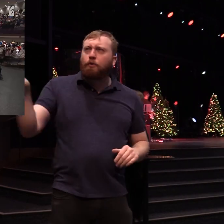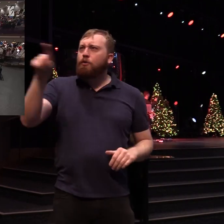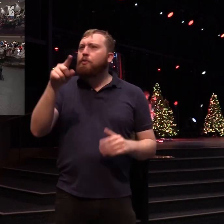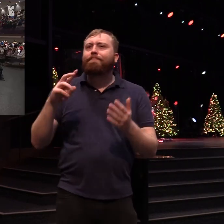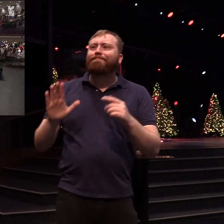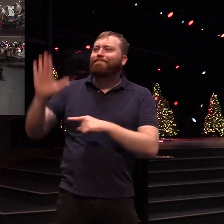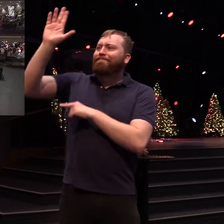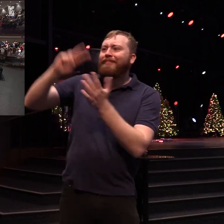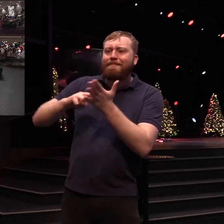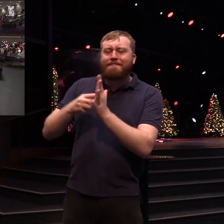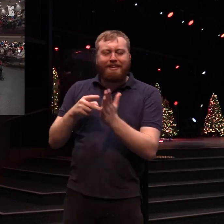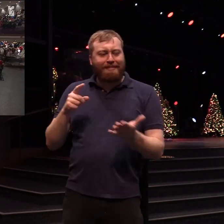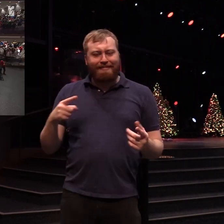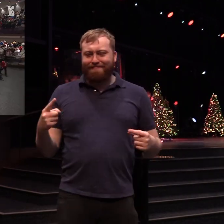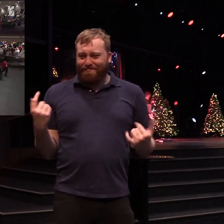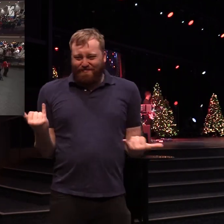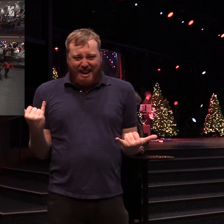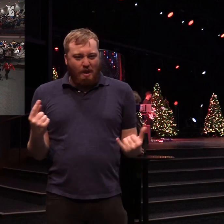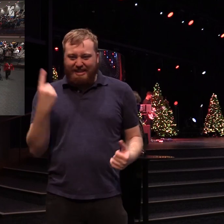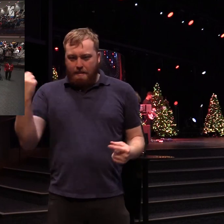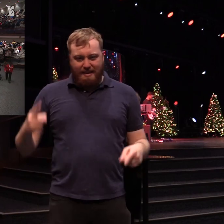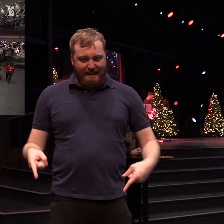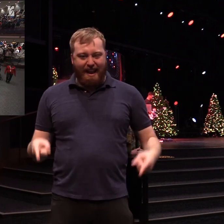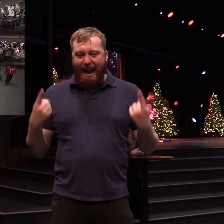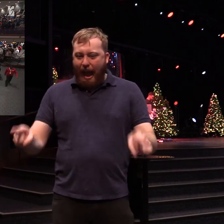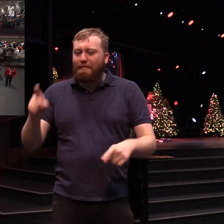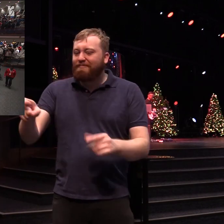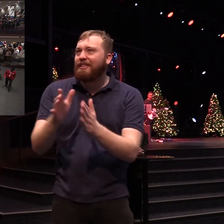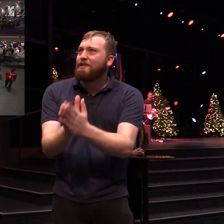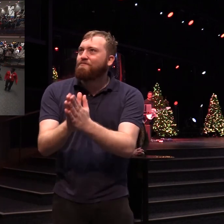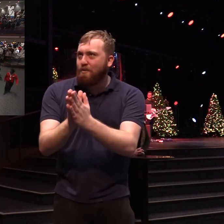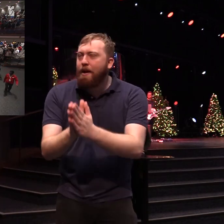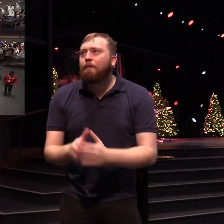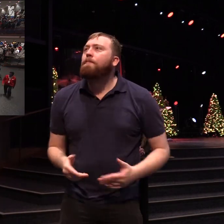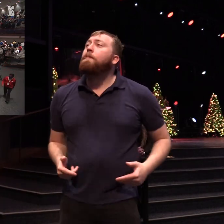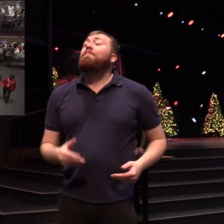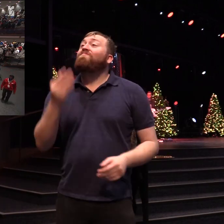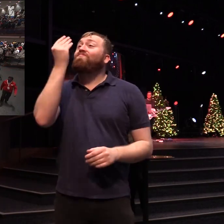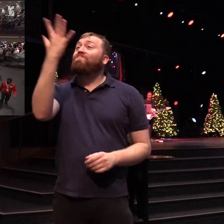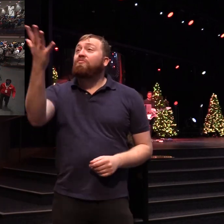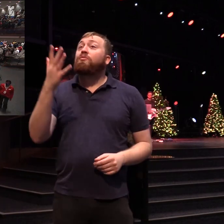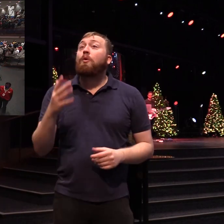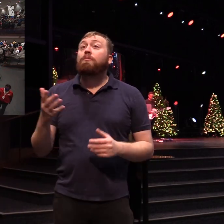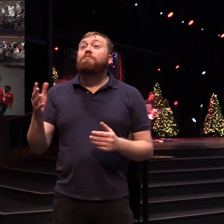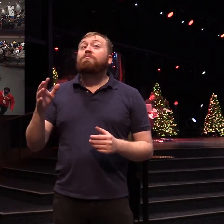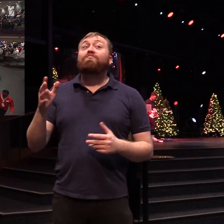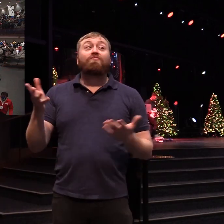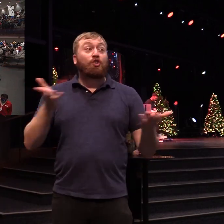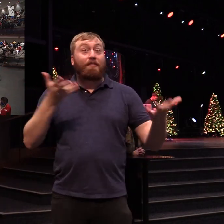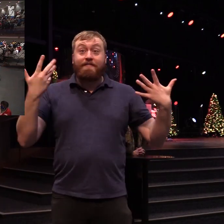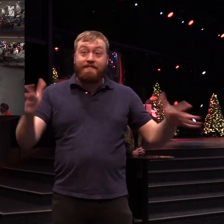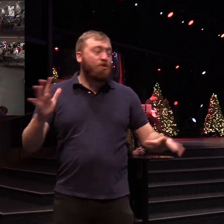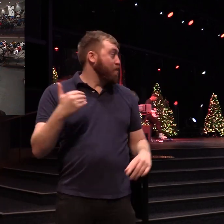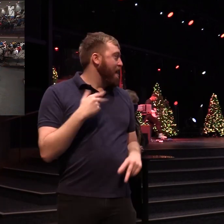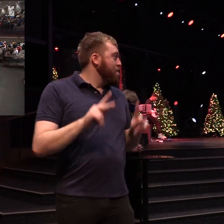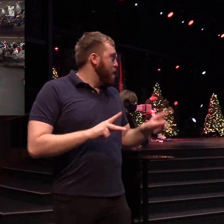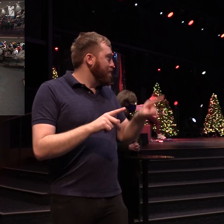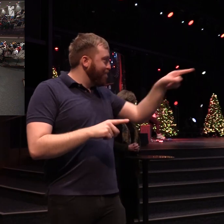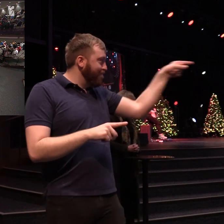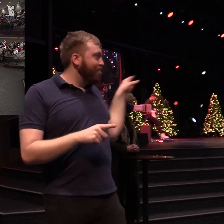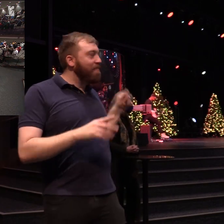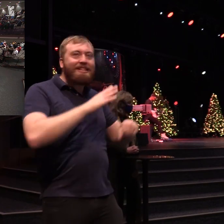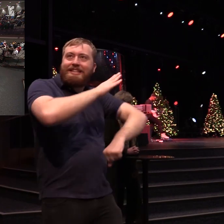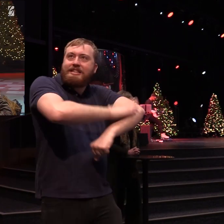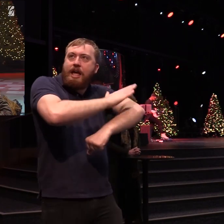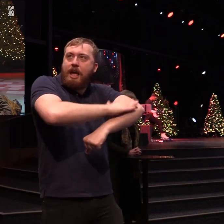I want to pray over you. Just keep your eyes closed for a moment. I want to let you know at the end of the service, you noticed folks coming up front here with tables.